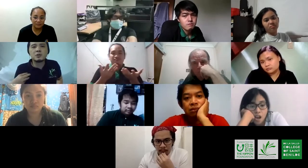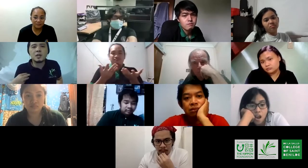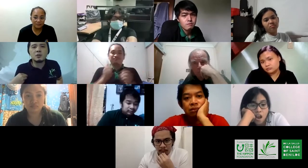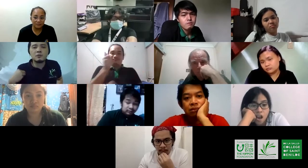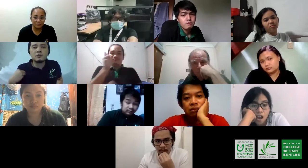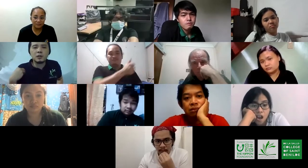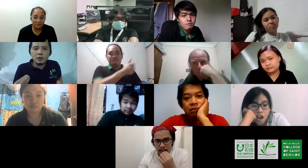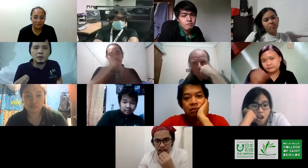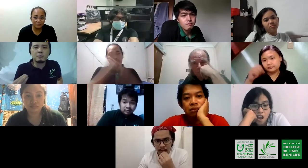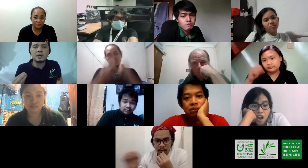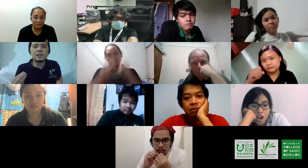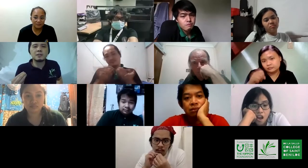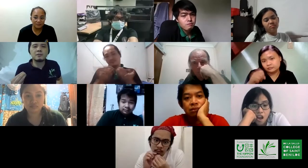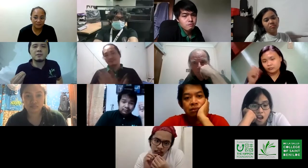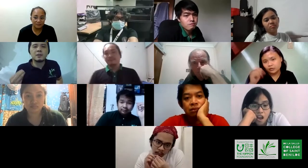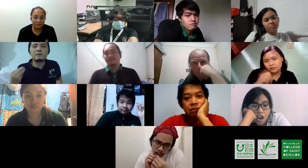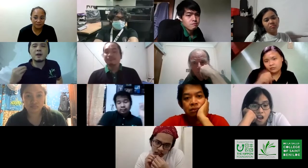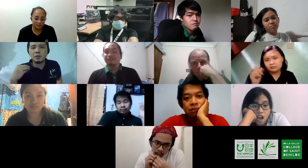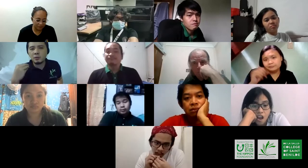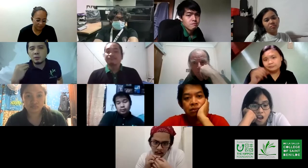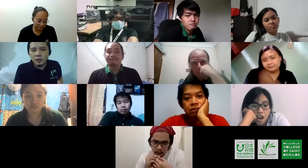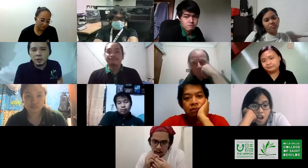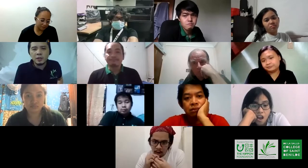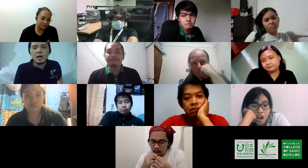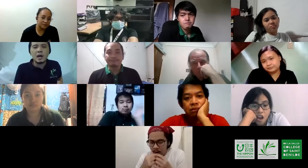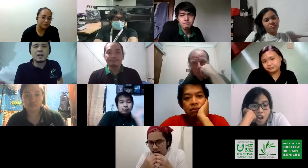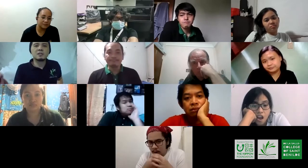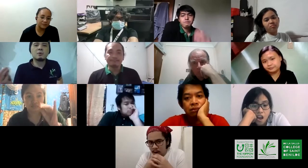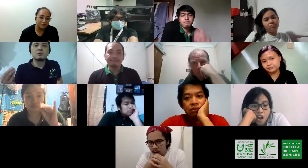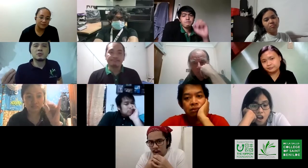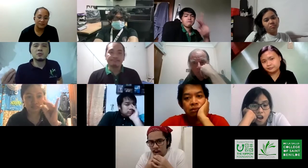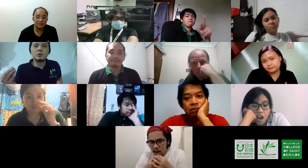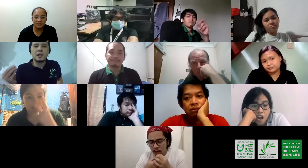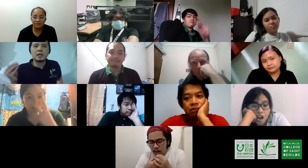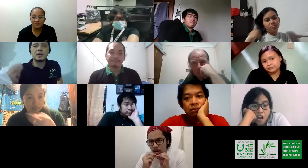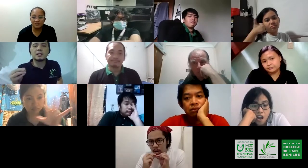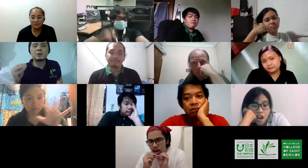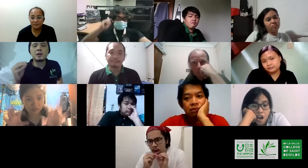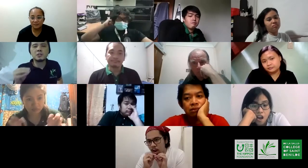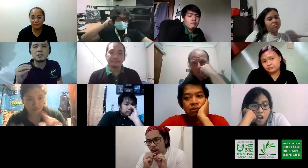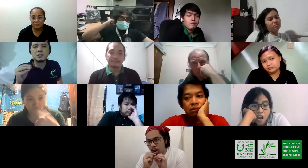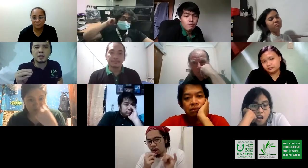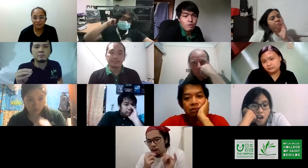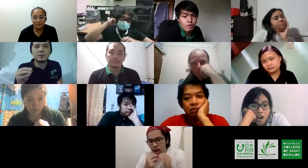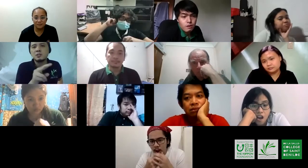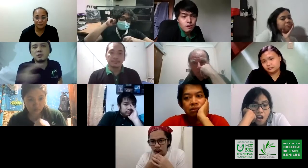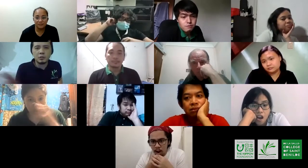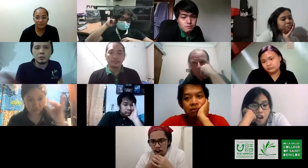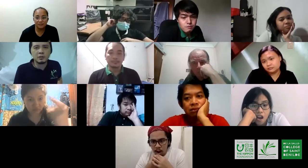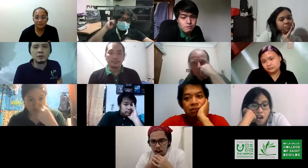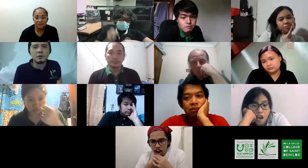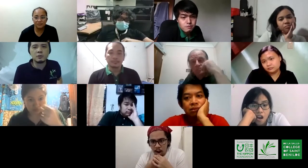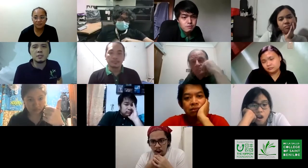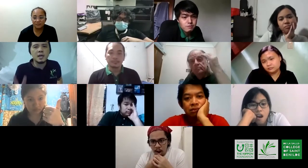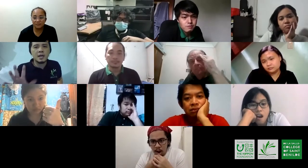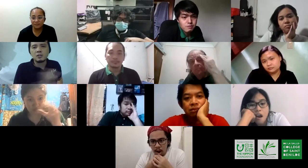you've learned because of the fact that you learned as opposed to getting the questions right because you looked at your notes. It's all up